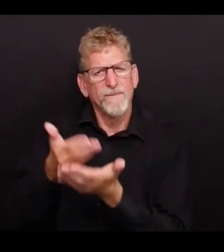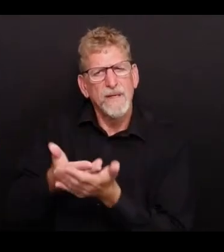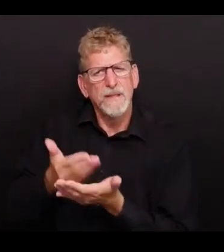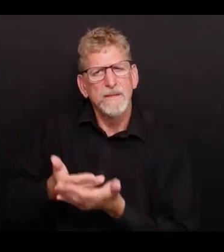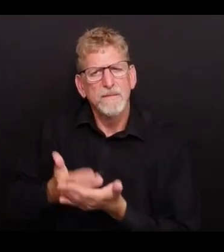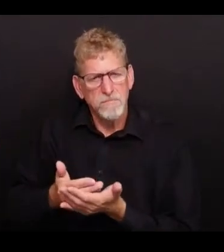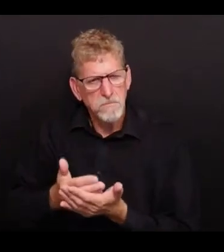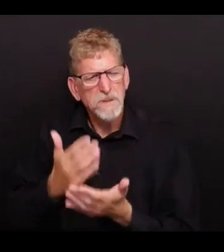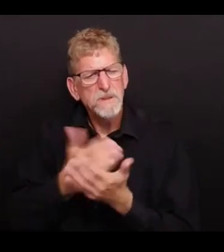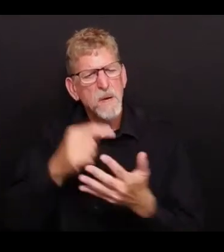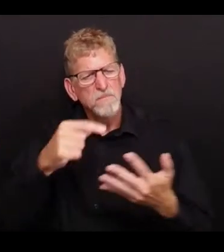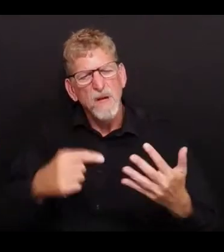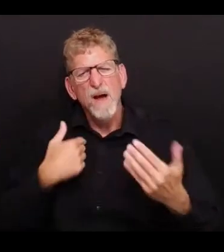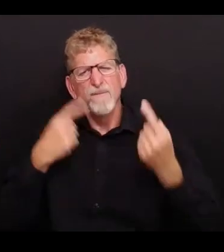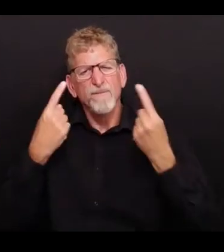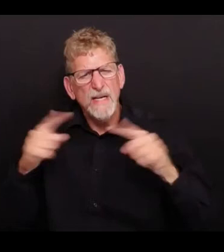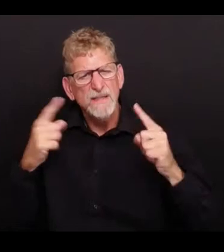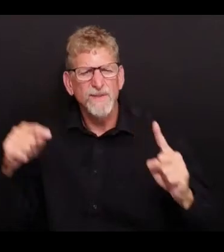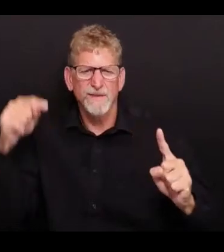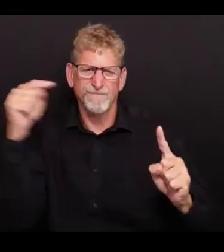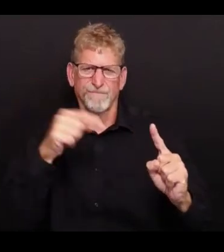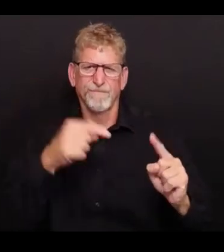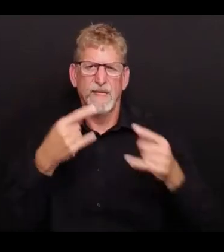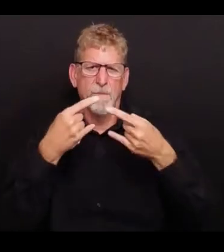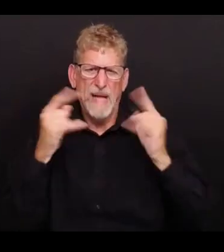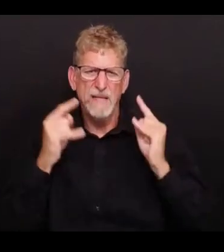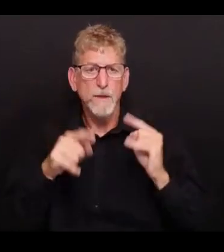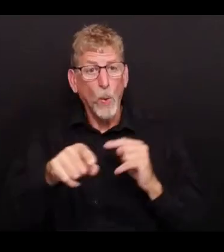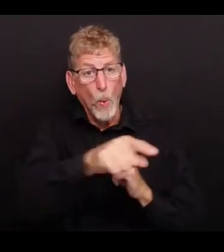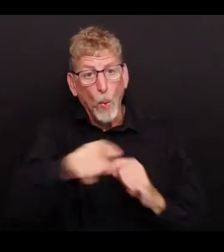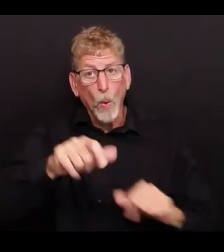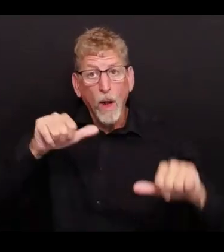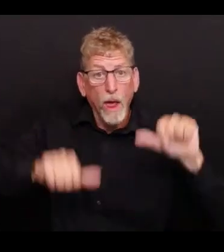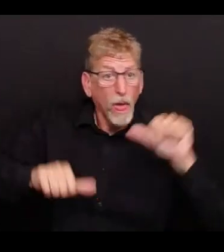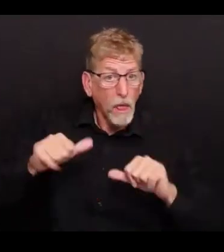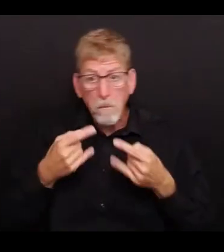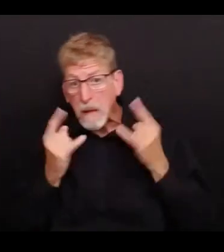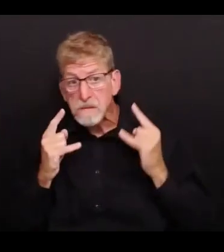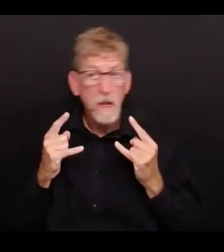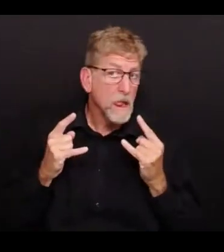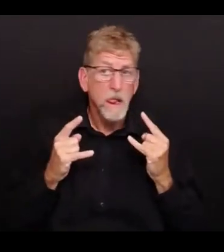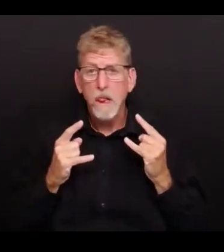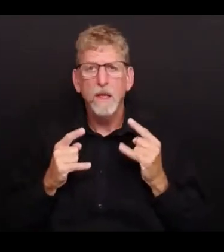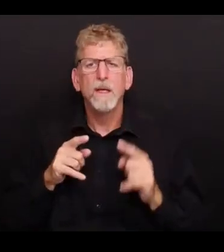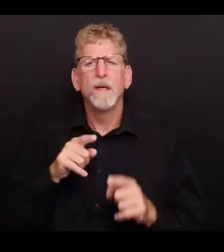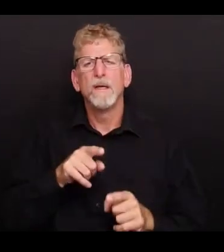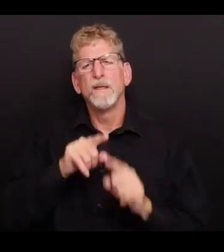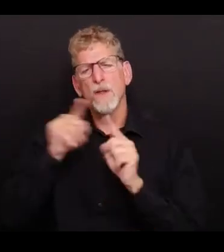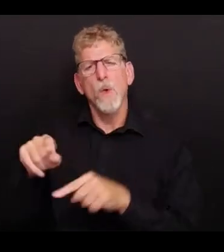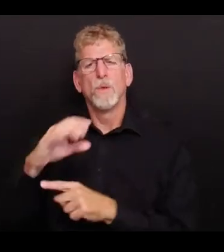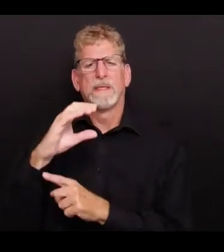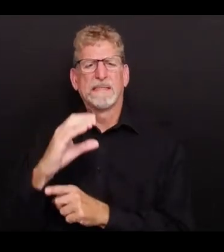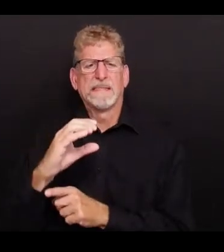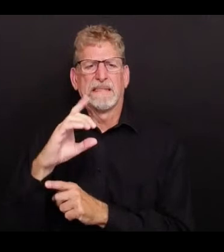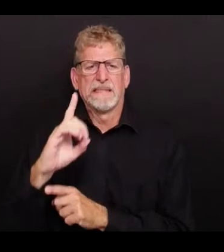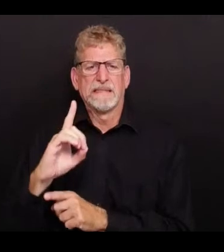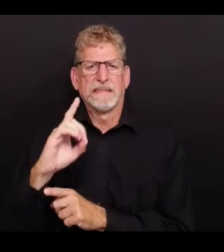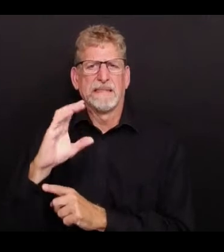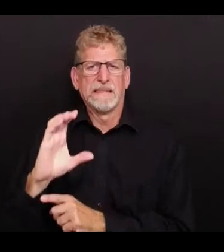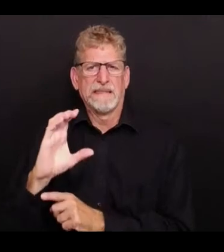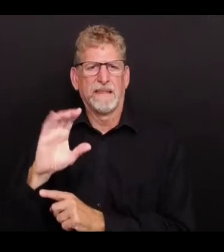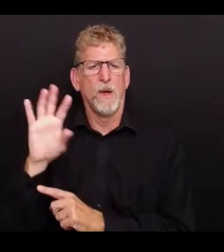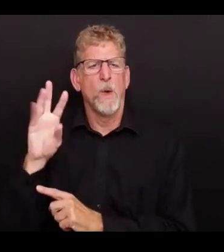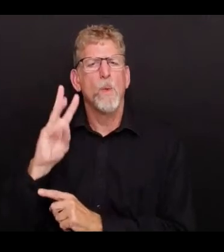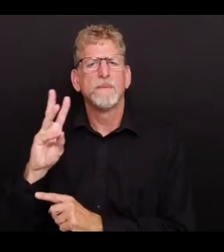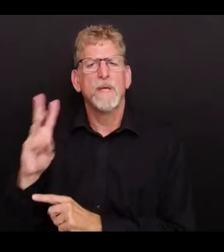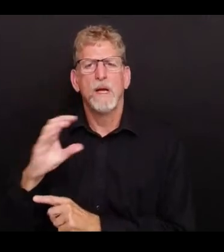I really encourage anyone with questions about this to check that out by going to CDC's website, cdc.gov,